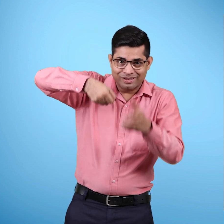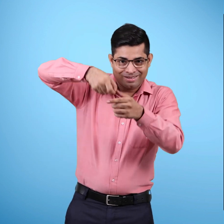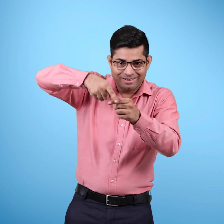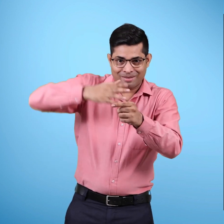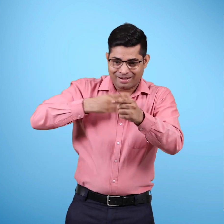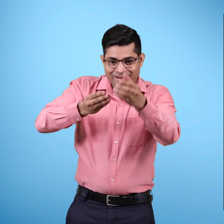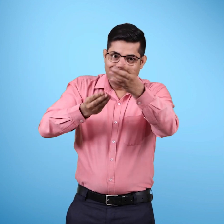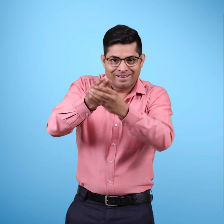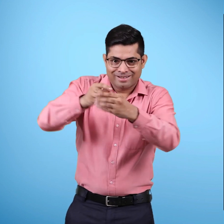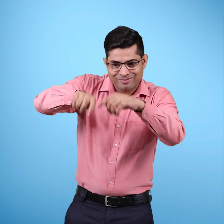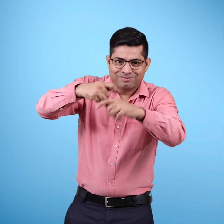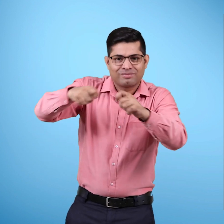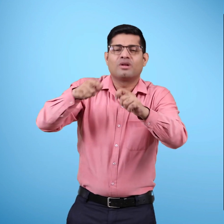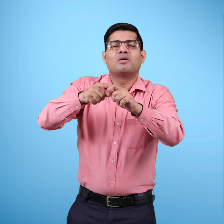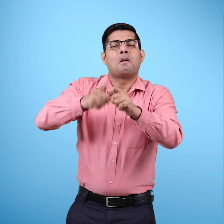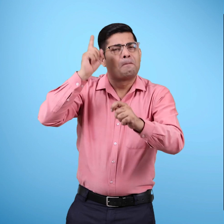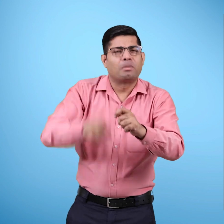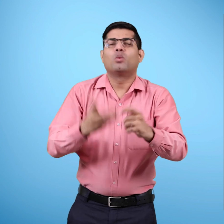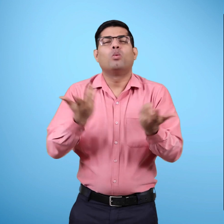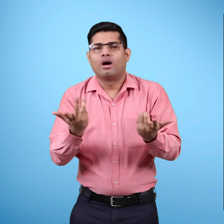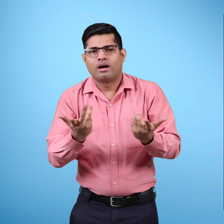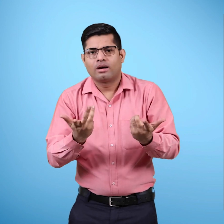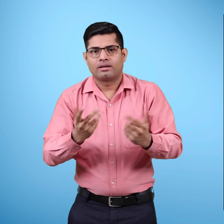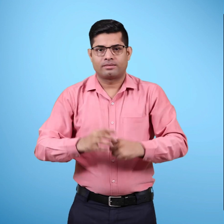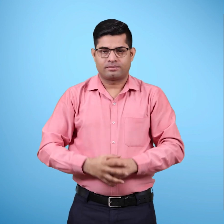Why do we tie a cover around the leaves?